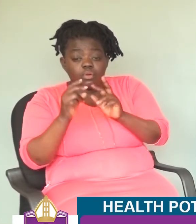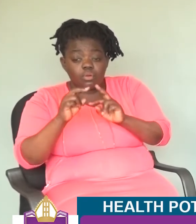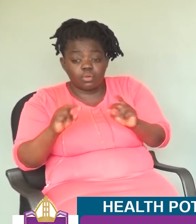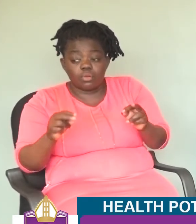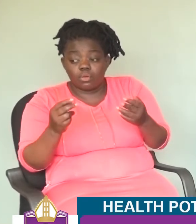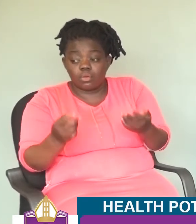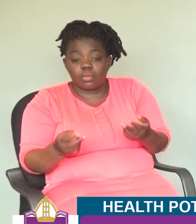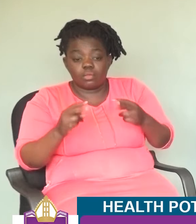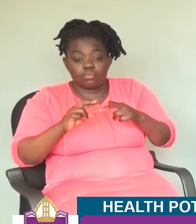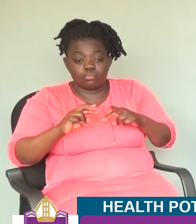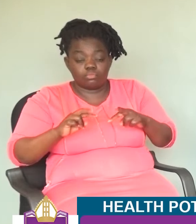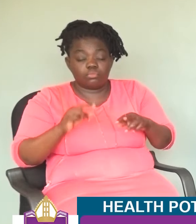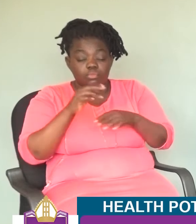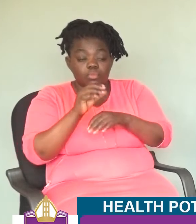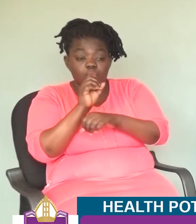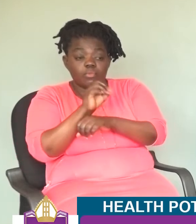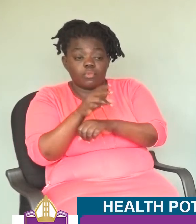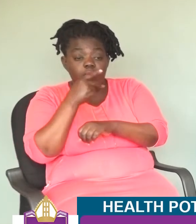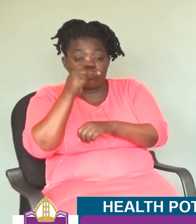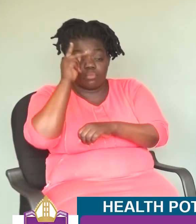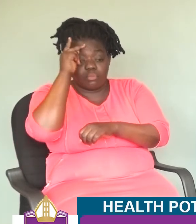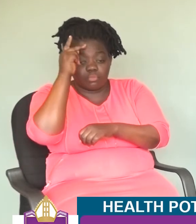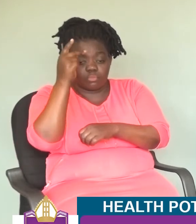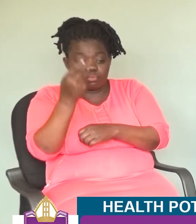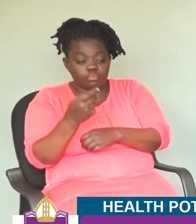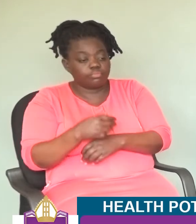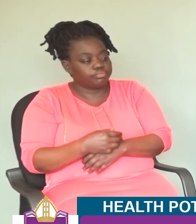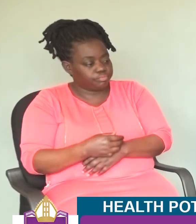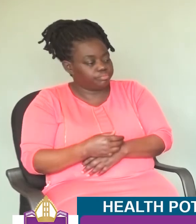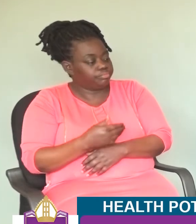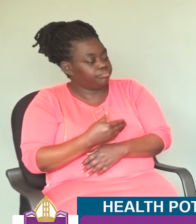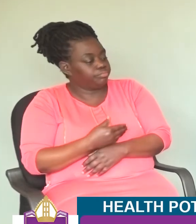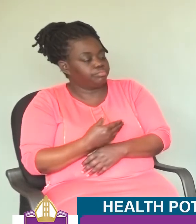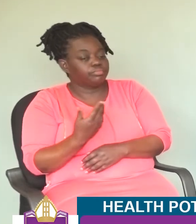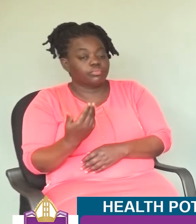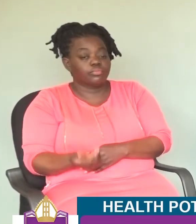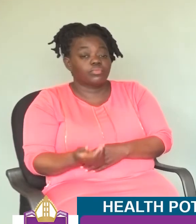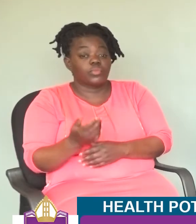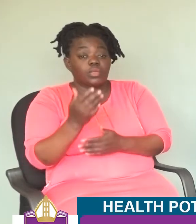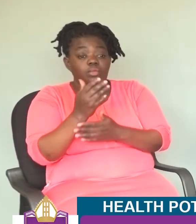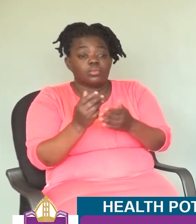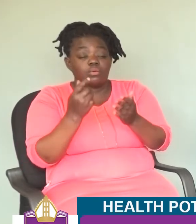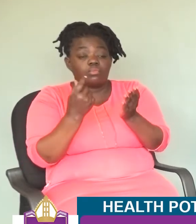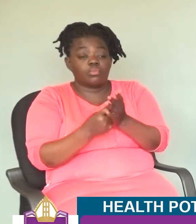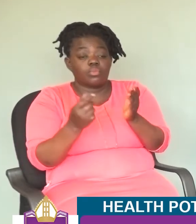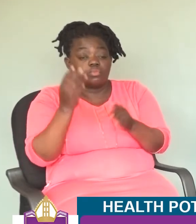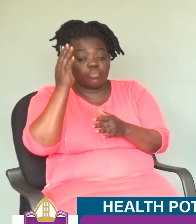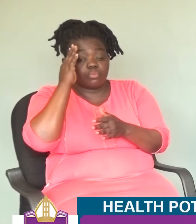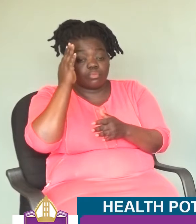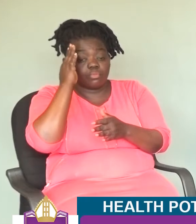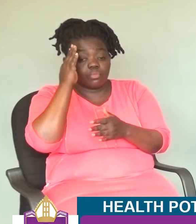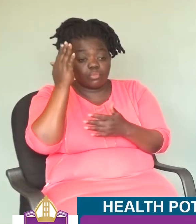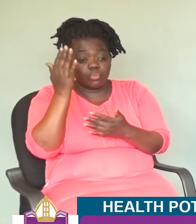all the necessary tests and then be able to advise the parents very well. So can some of these problems be detected at